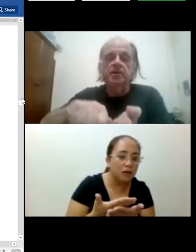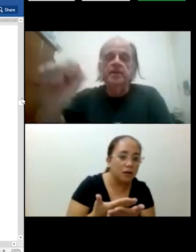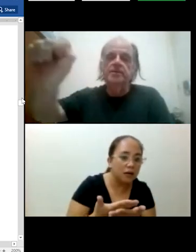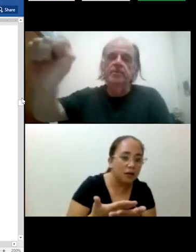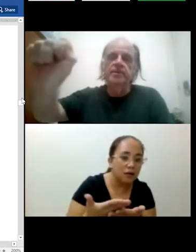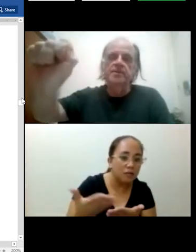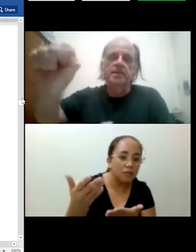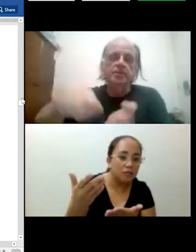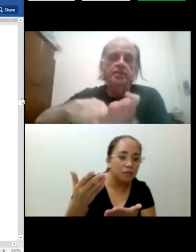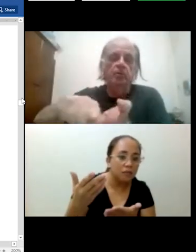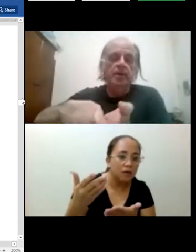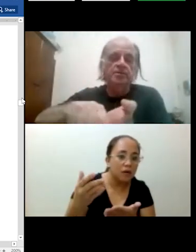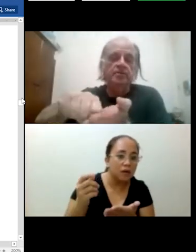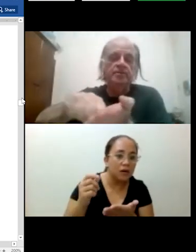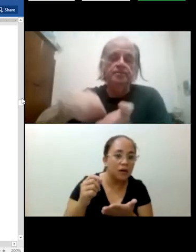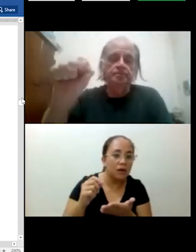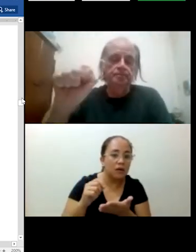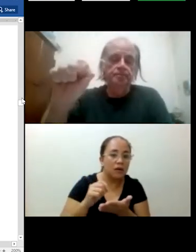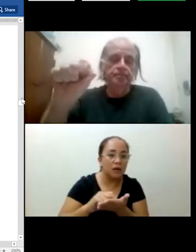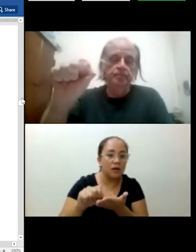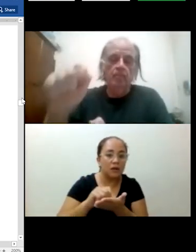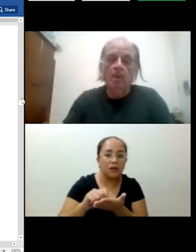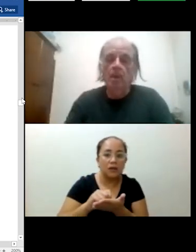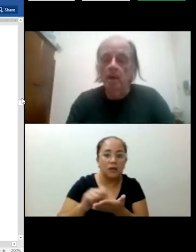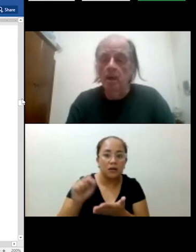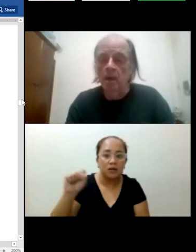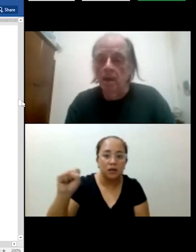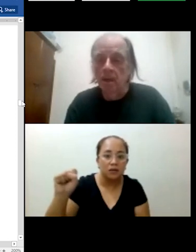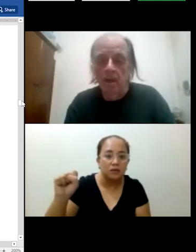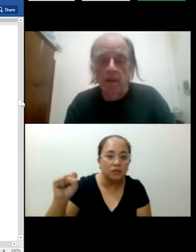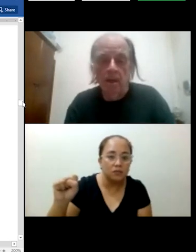eraser, and that's with this hand shape, eraser.